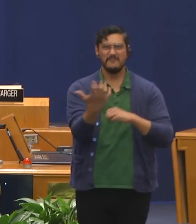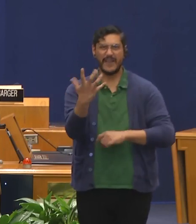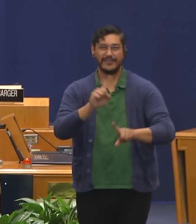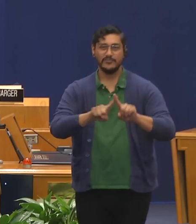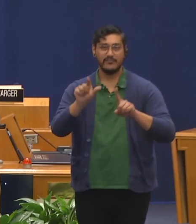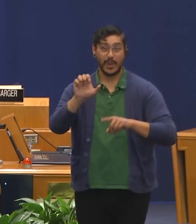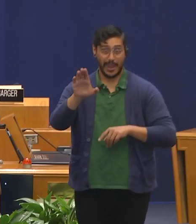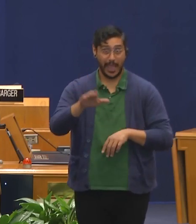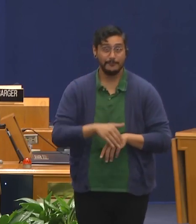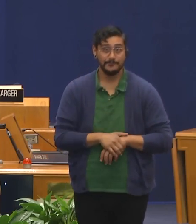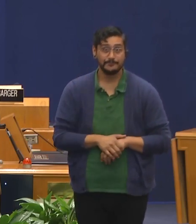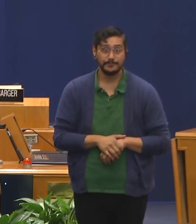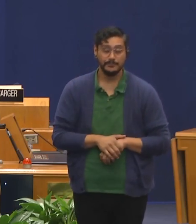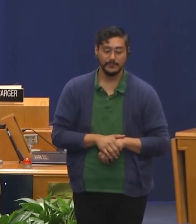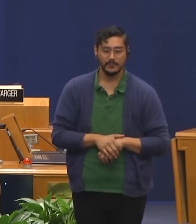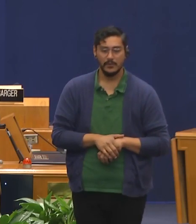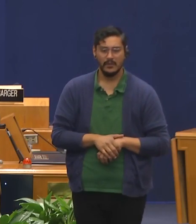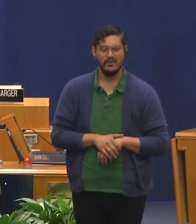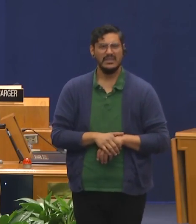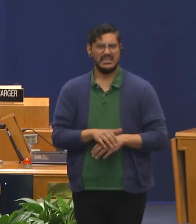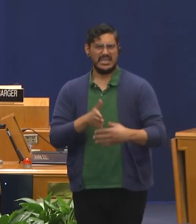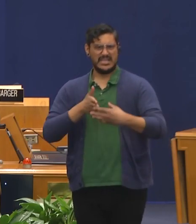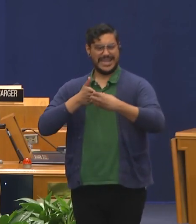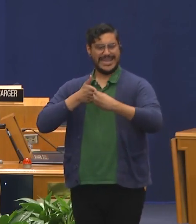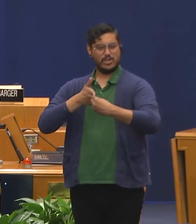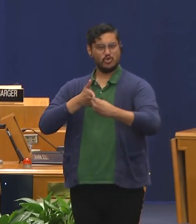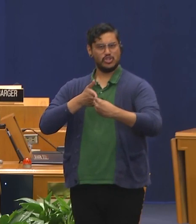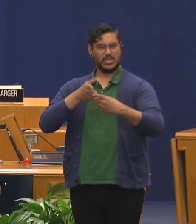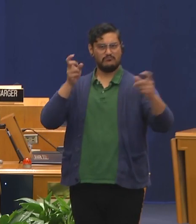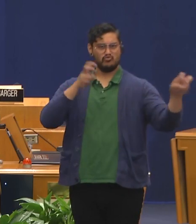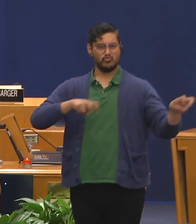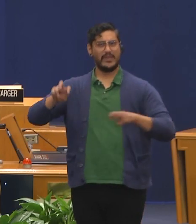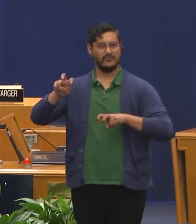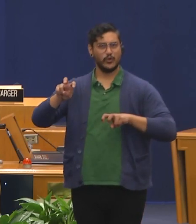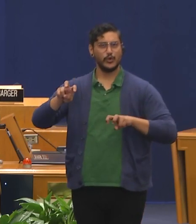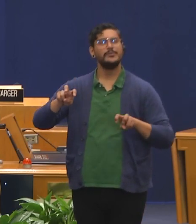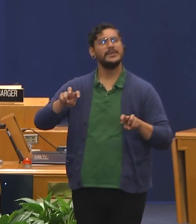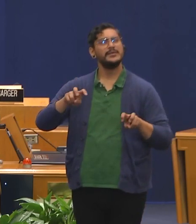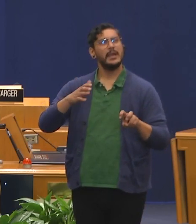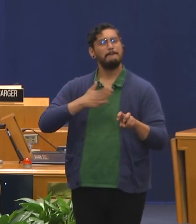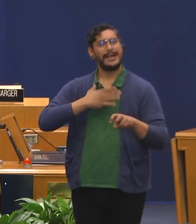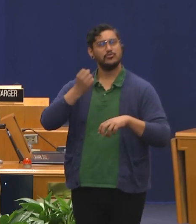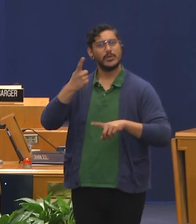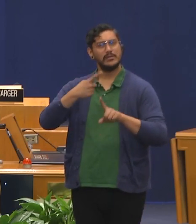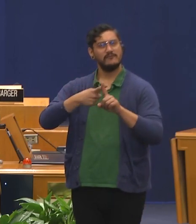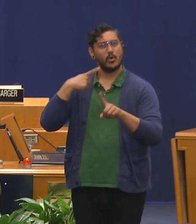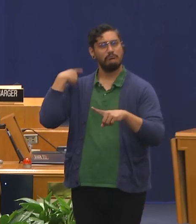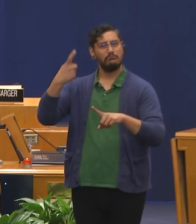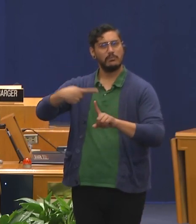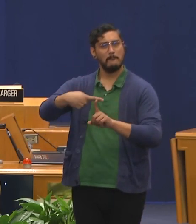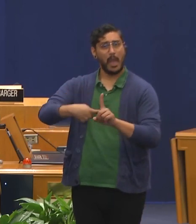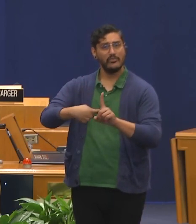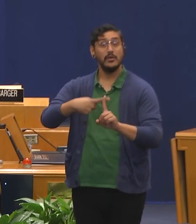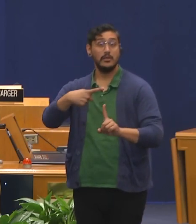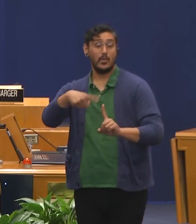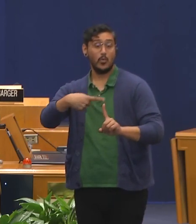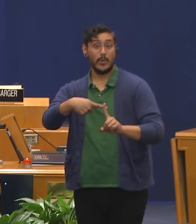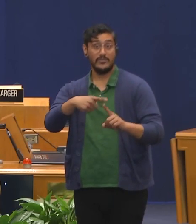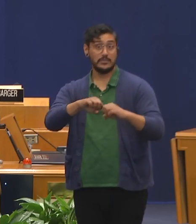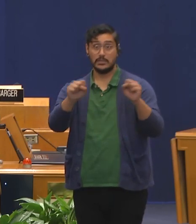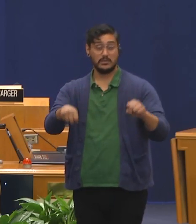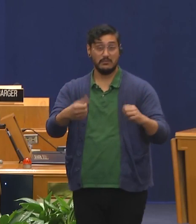In terms of the nature of transferring leadership, it's been my belief for the past month that at some point after we scale this system up that it